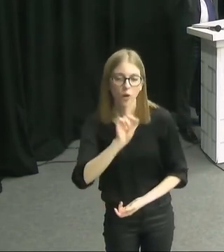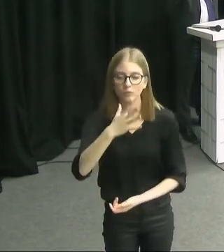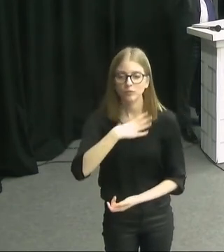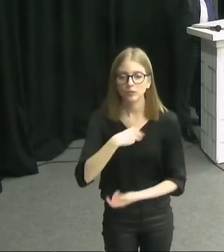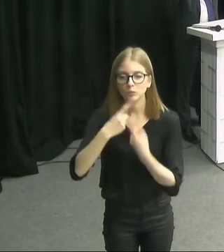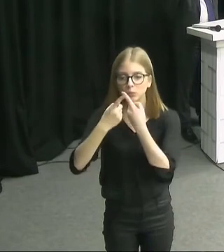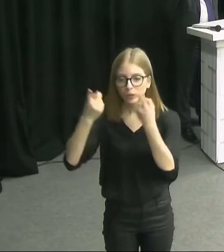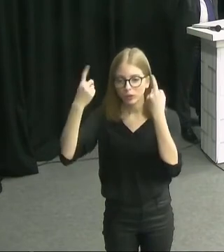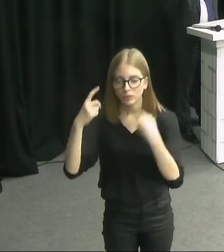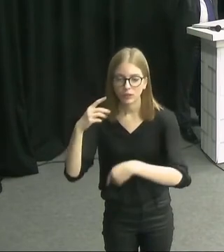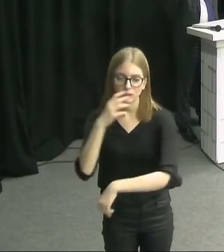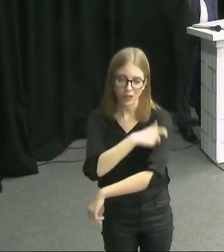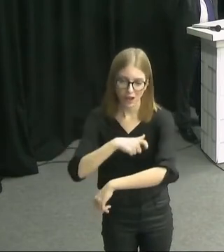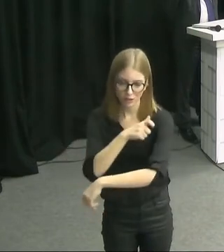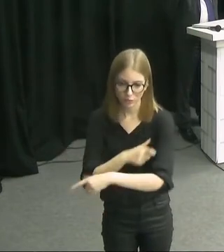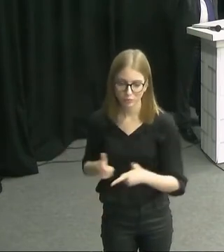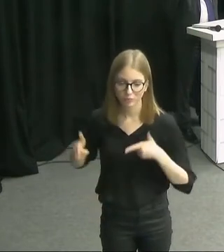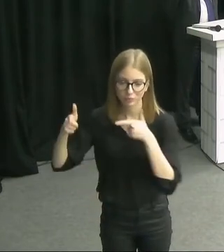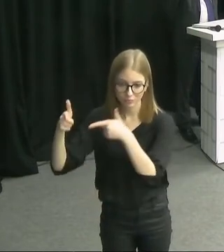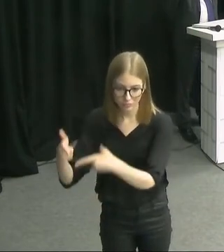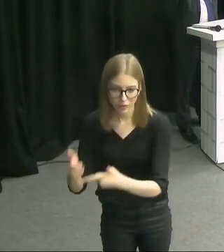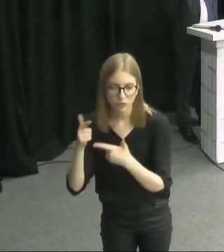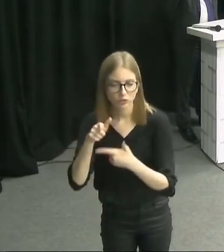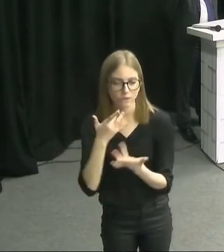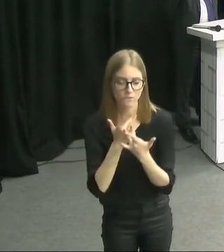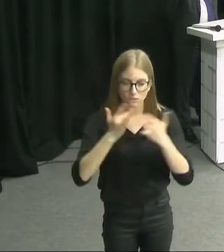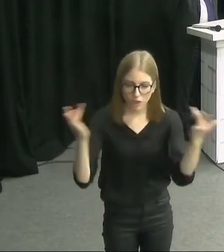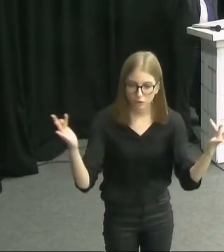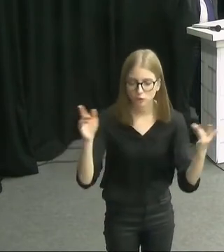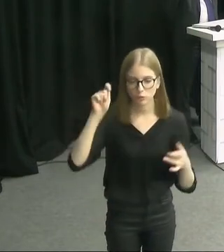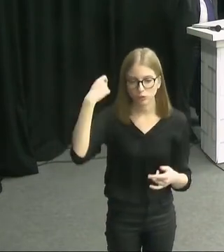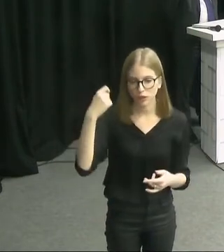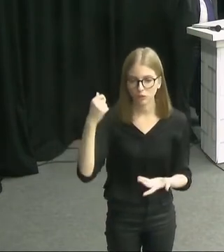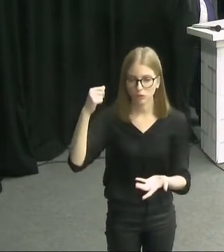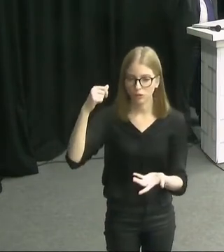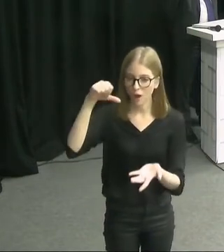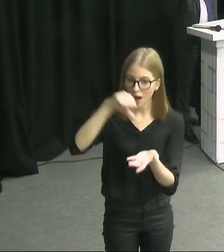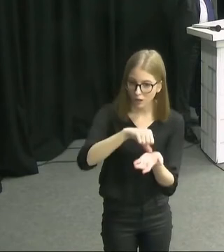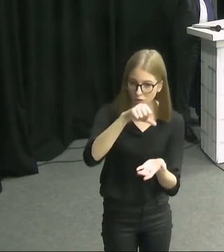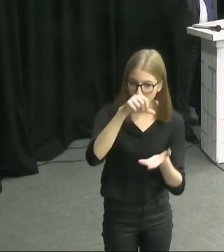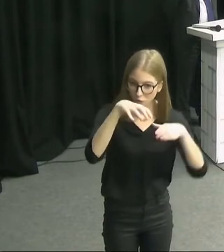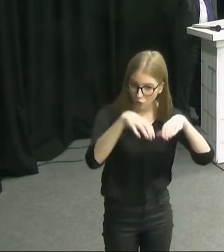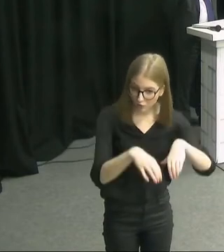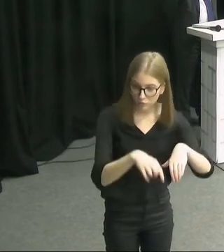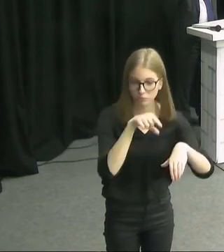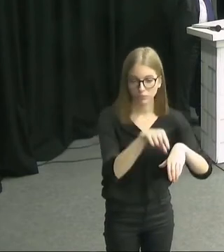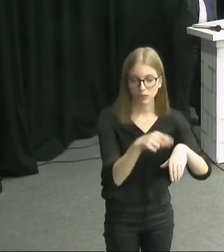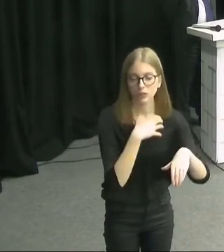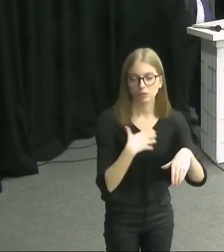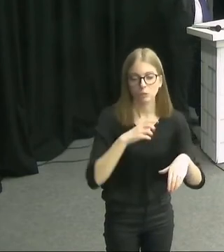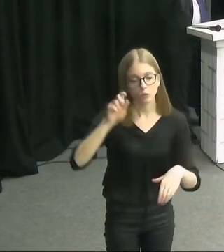In the face of all the students and the community of the university, commit myself to the following in case I'm